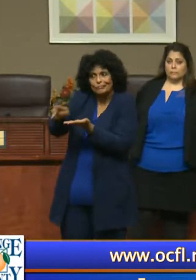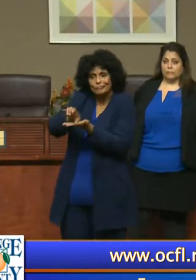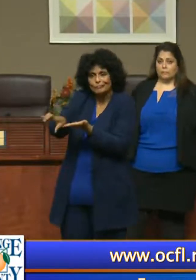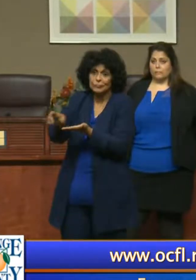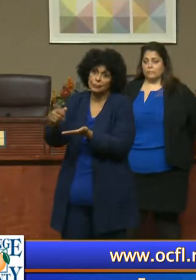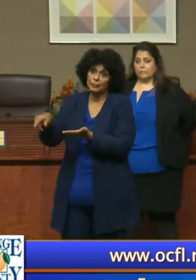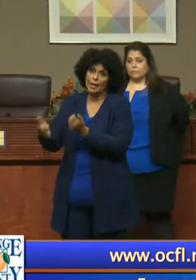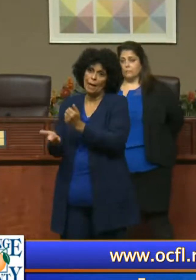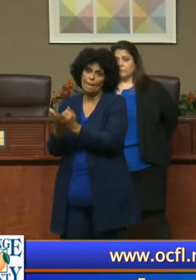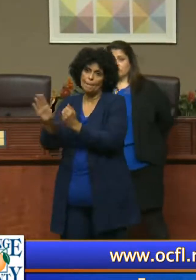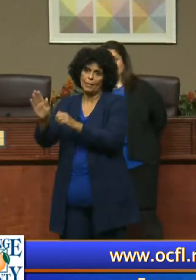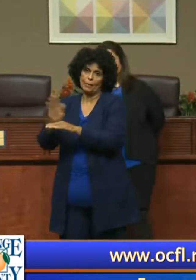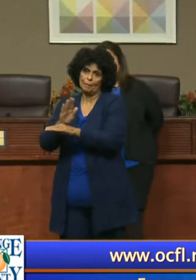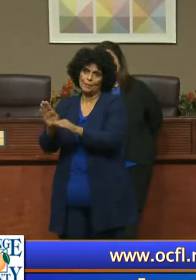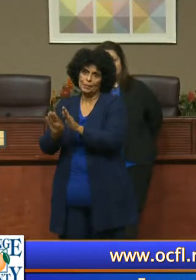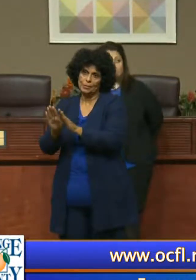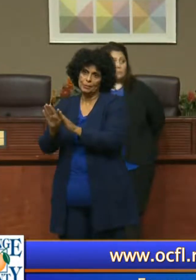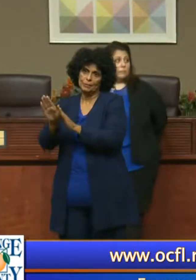Okay.